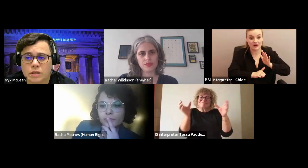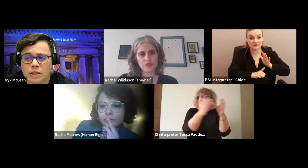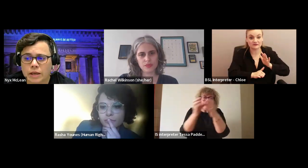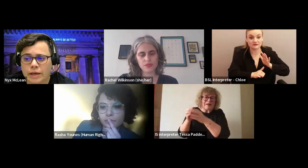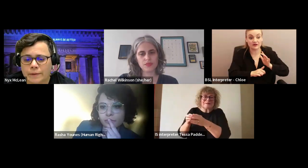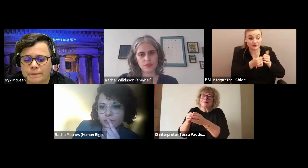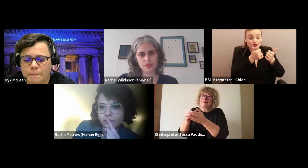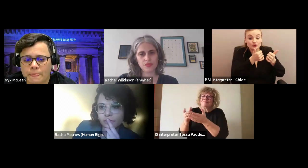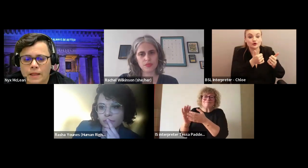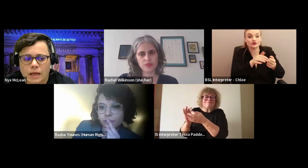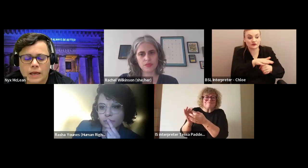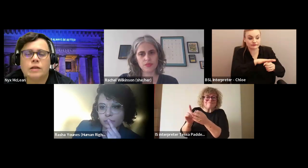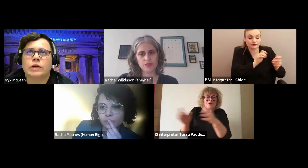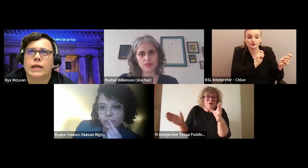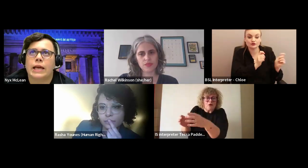change.